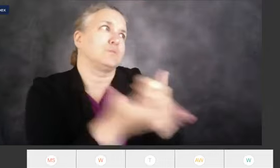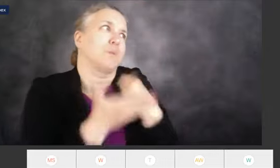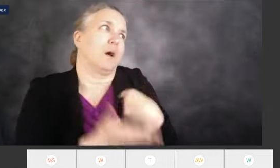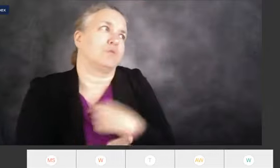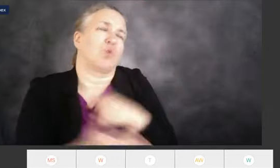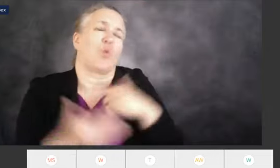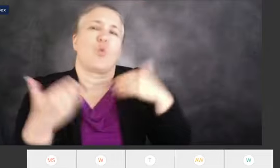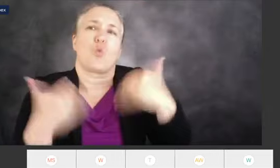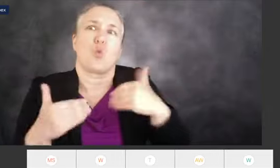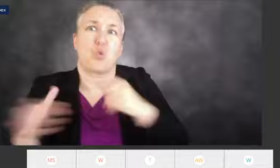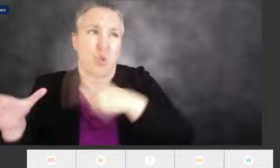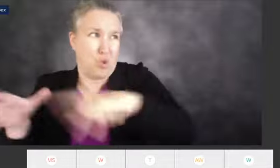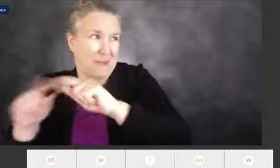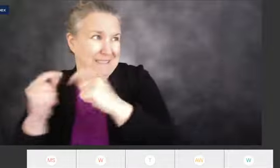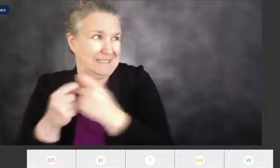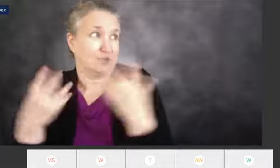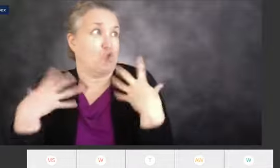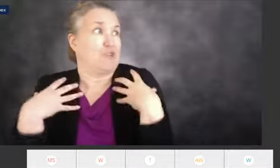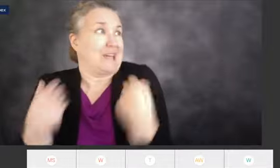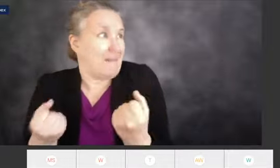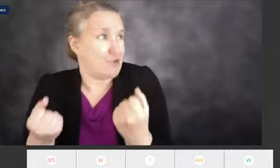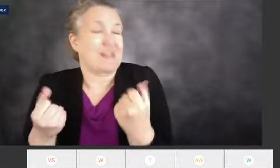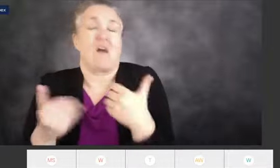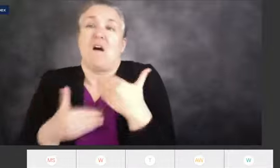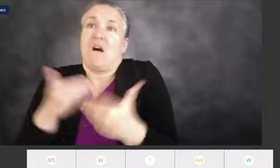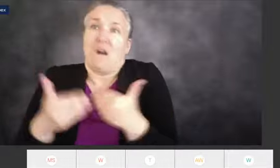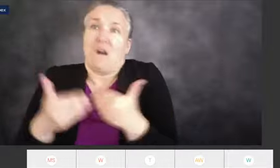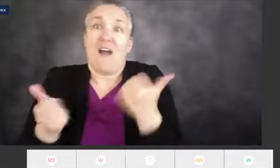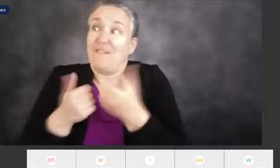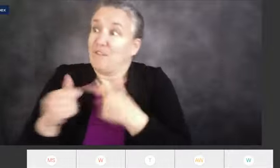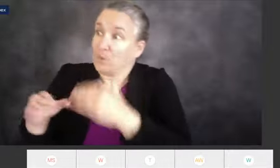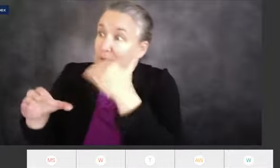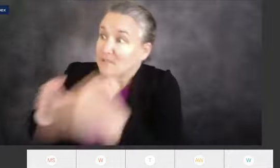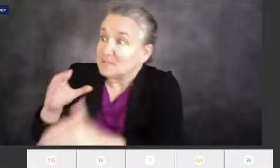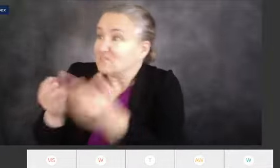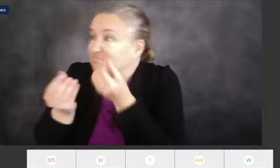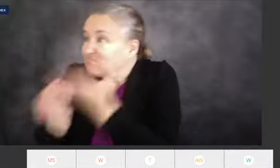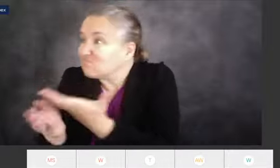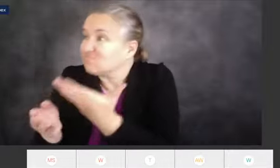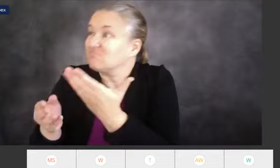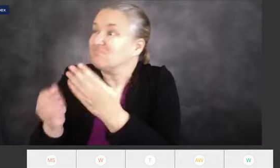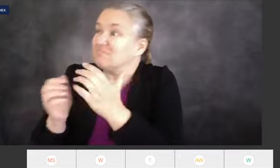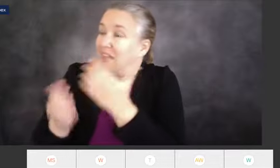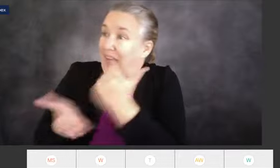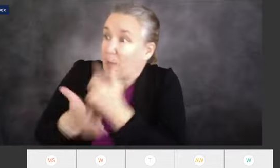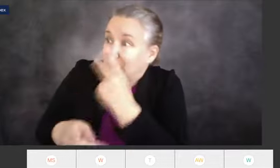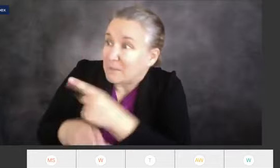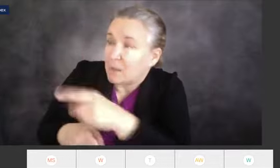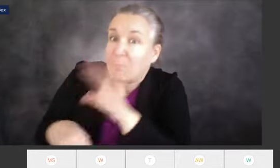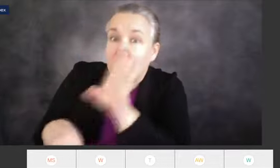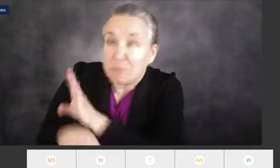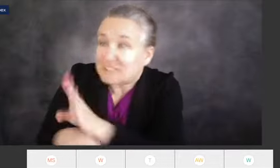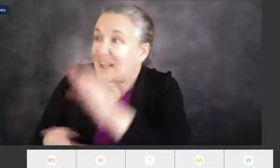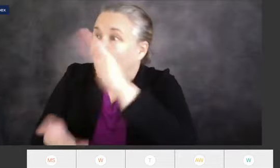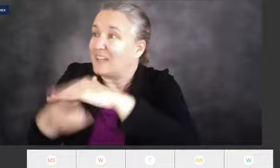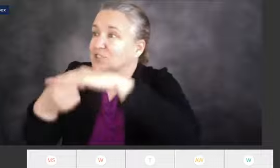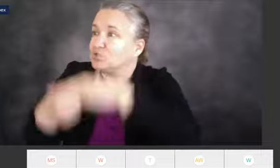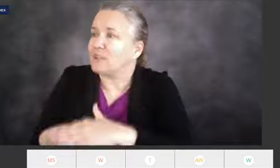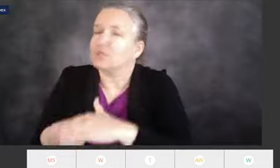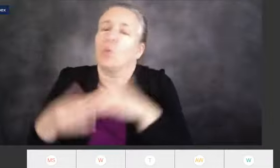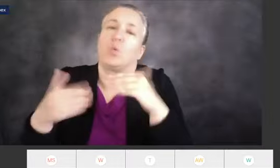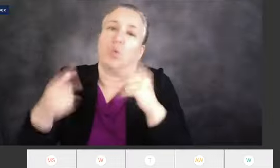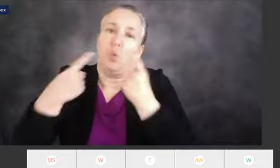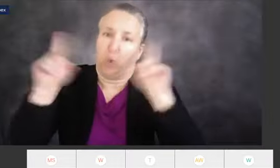is recovering nicely, and all the things that we sent helped keep the teen busy and less stressed during their